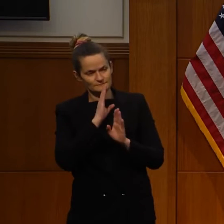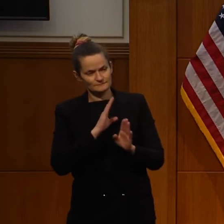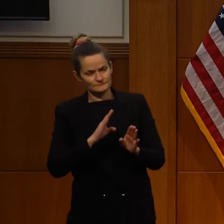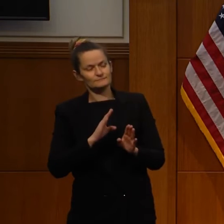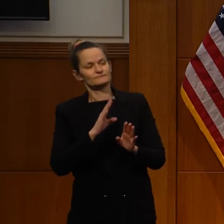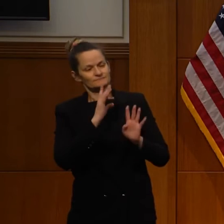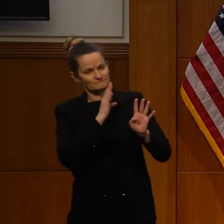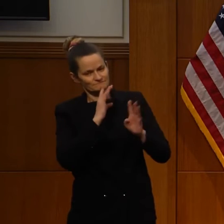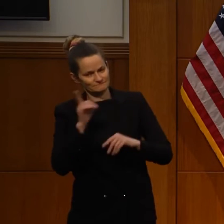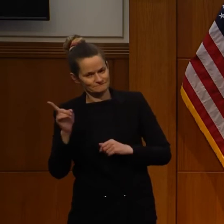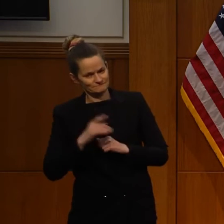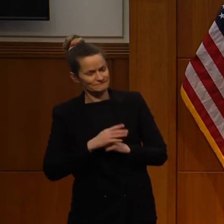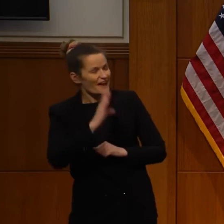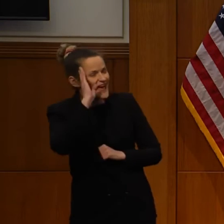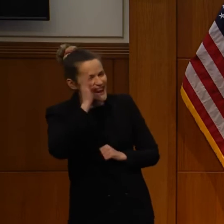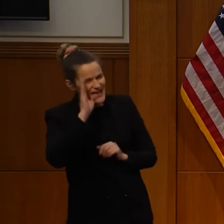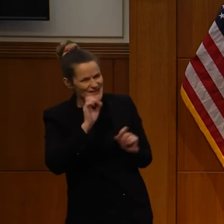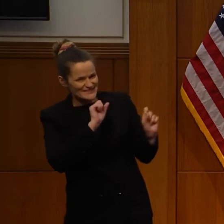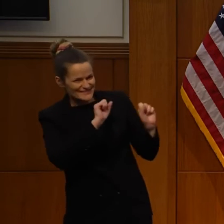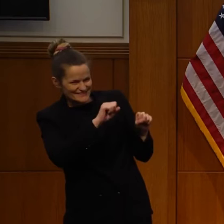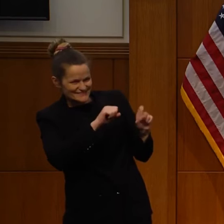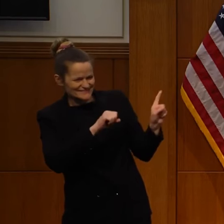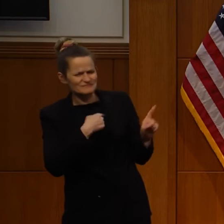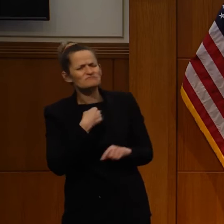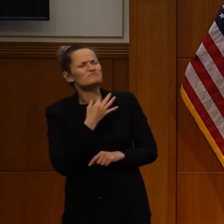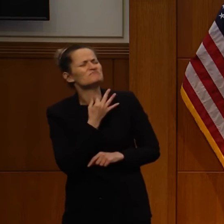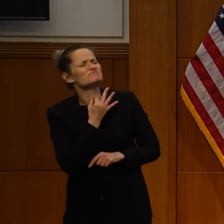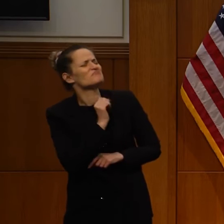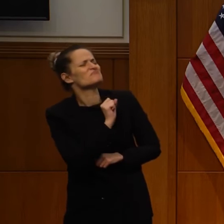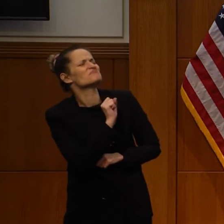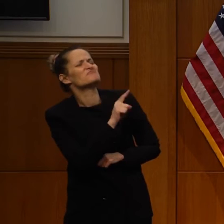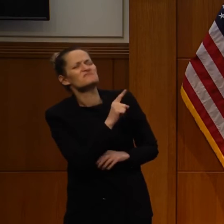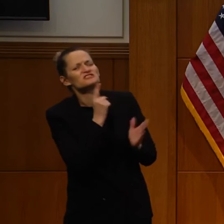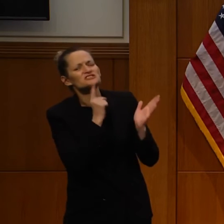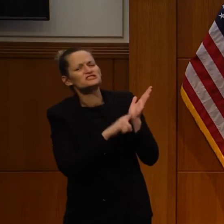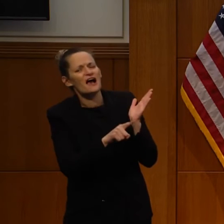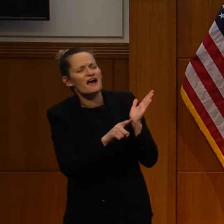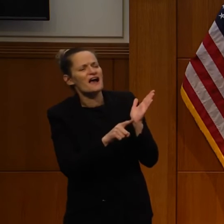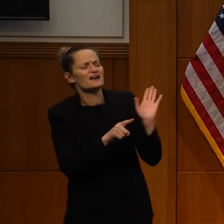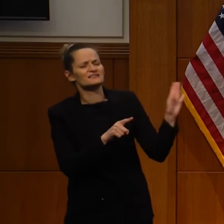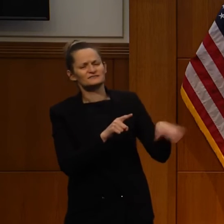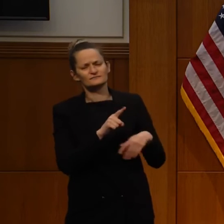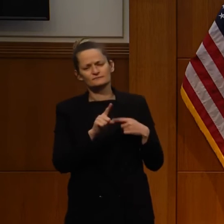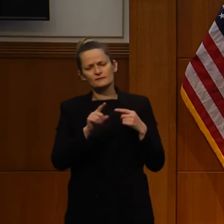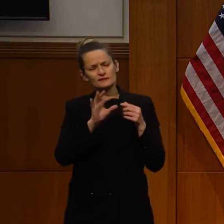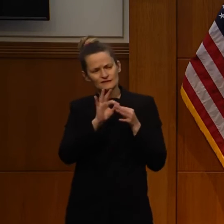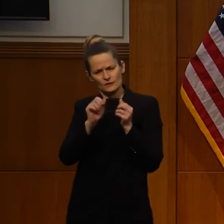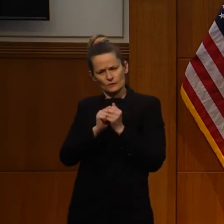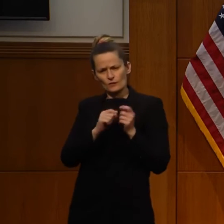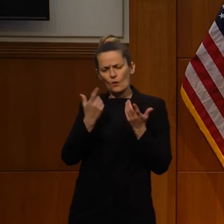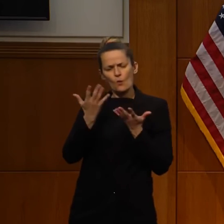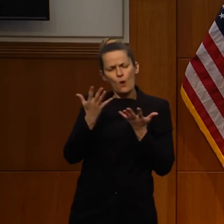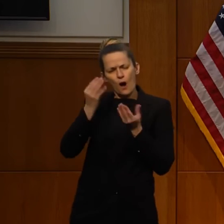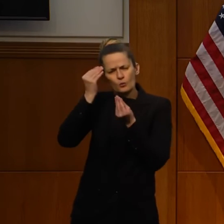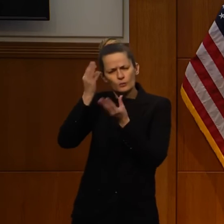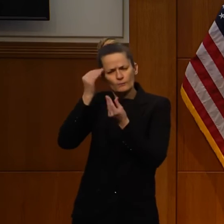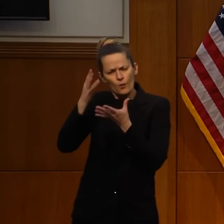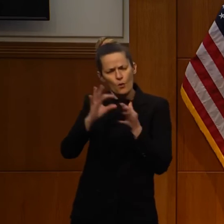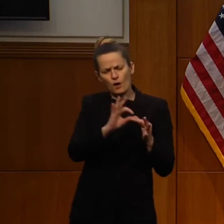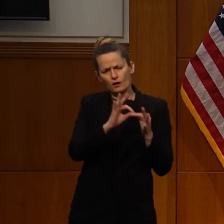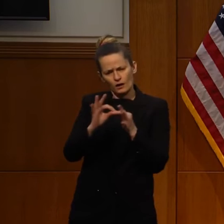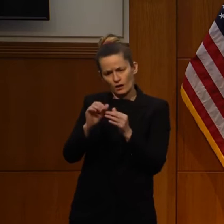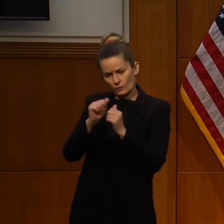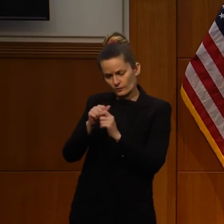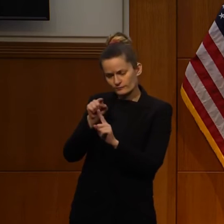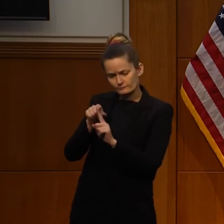Hi there. Yes, I just wanted to check again about any reports that you may have received on voter harassment or intimidation